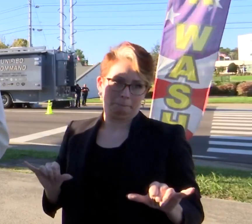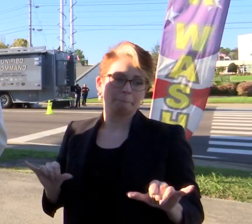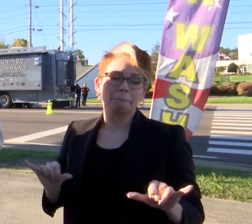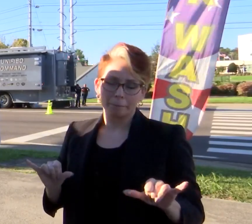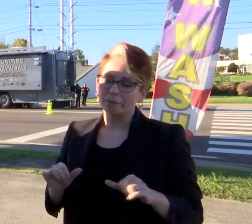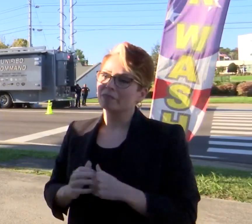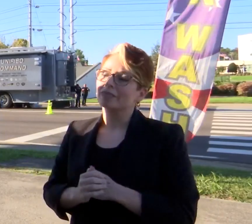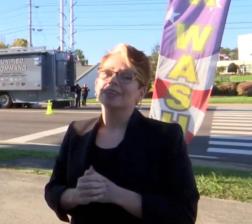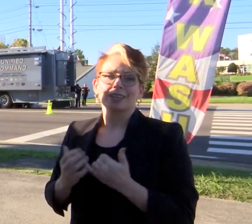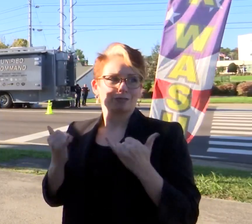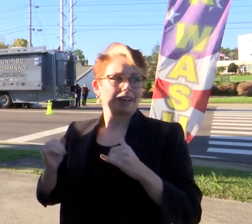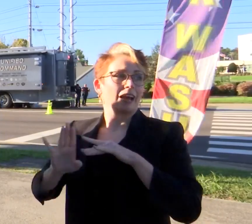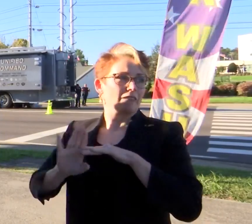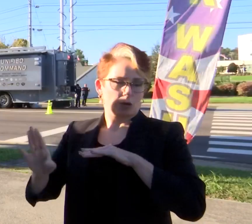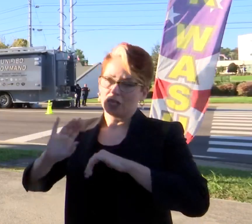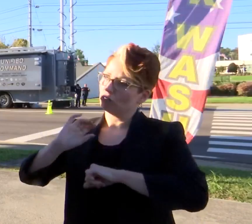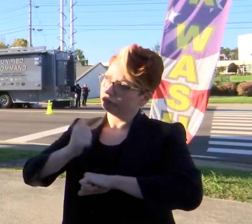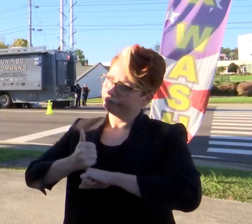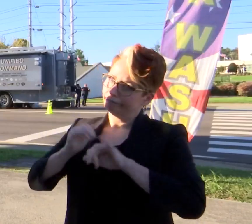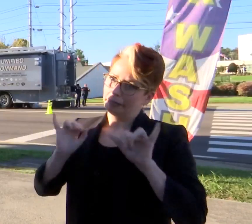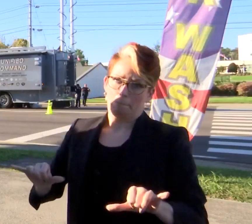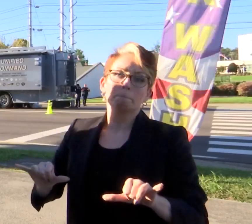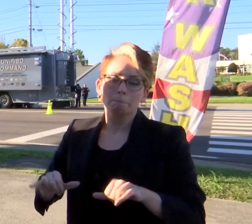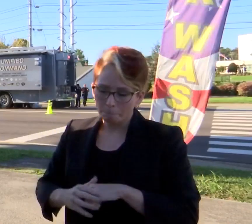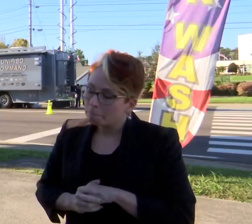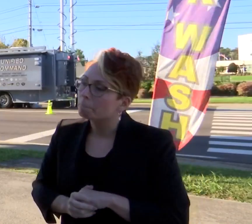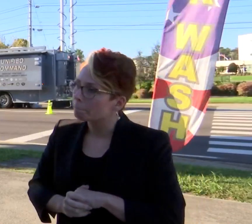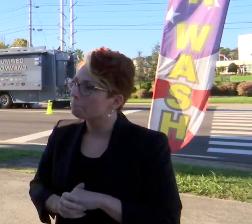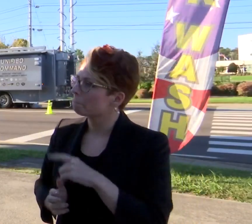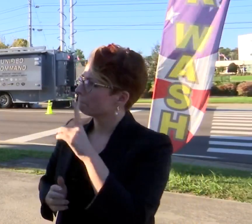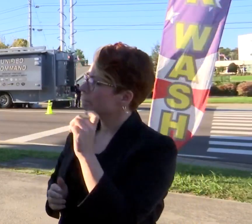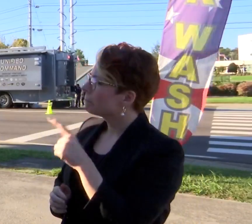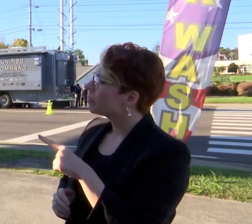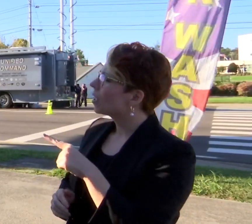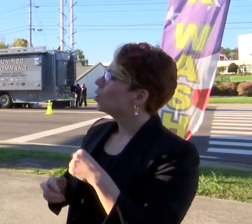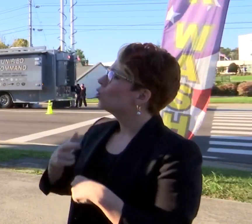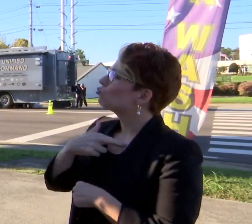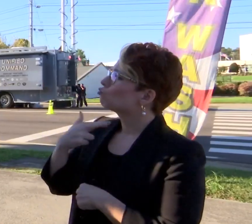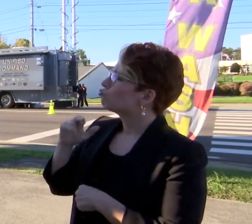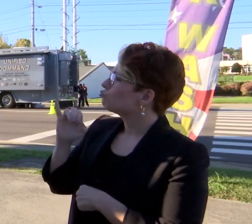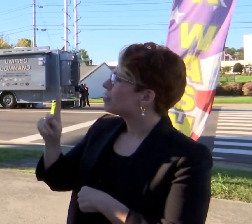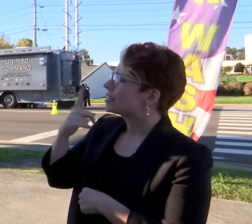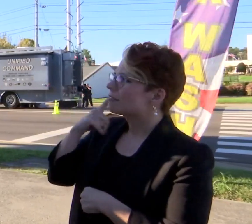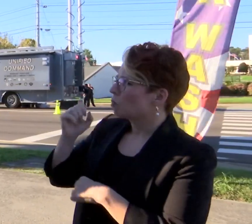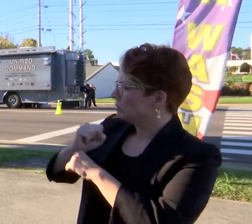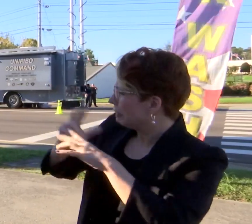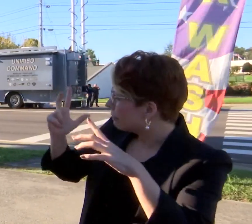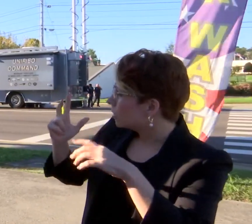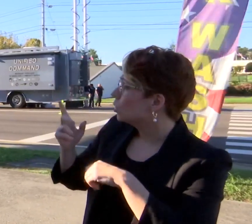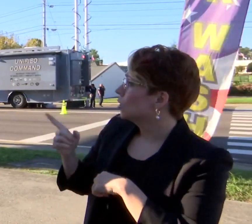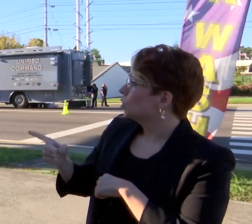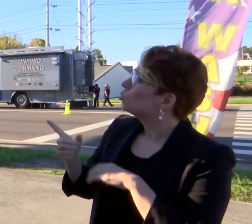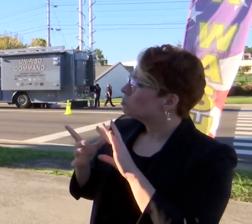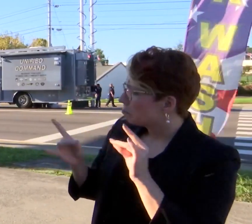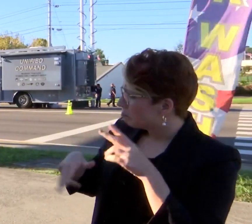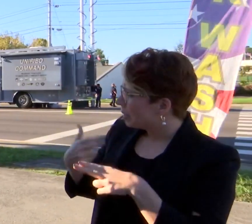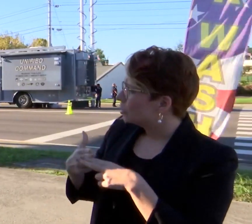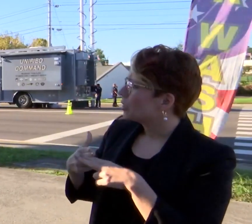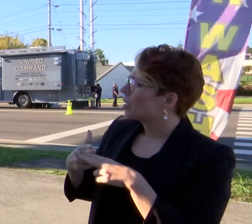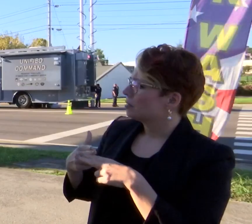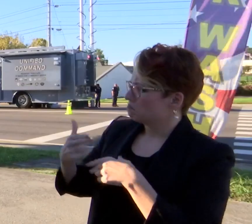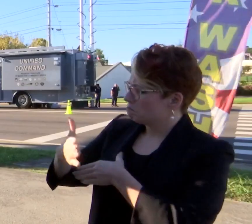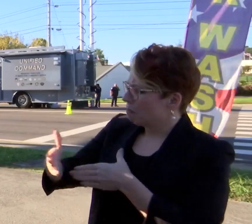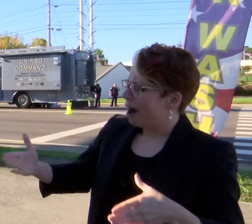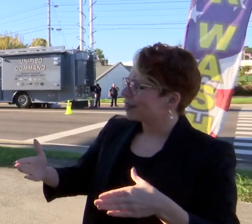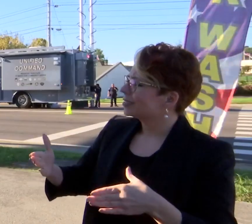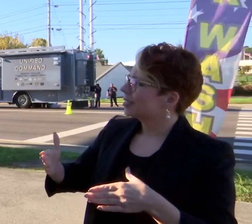any changes to the evacuation area. What is the risk as far as detonation at this point? You said that the box has stopped smoking, correct? So what